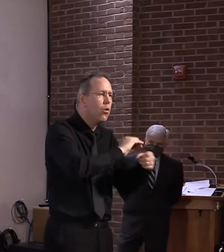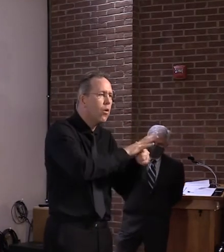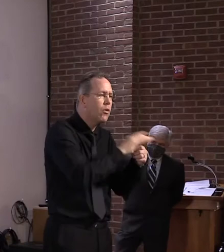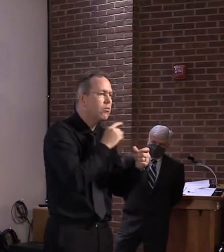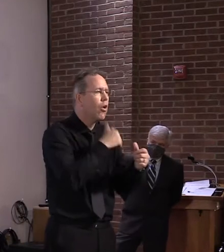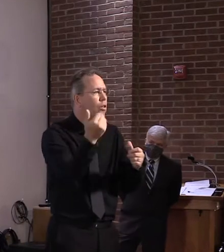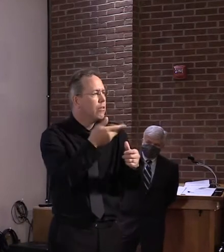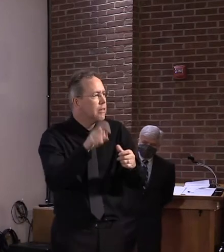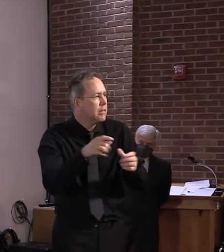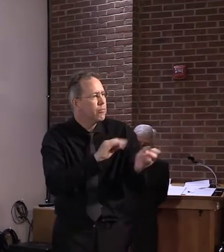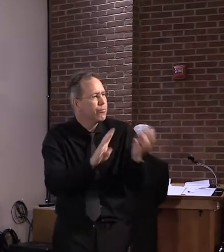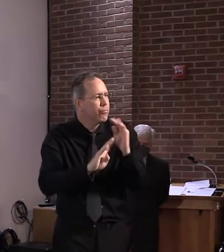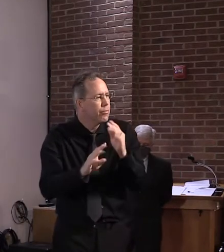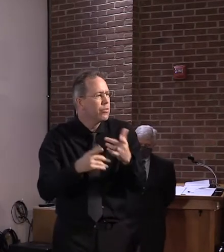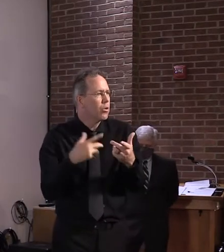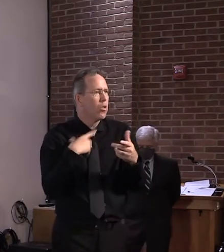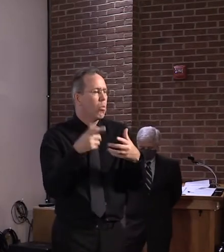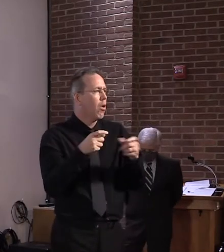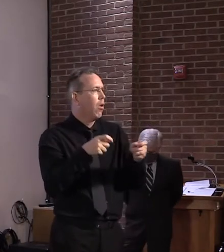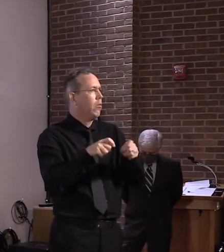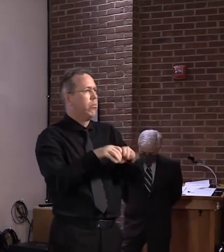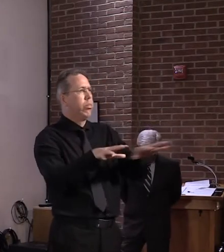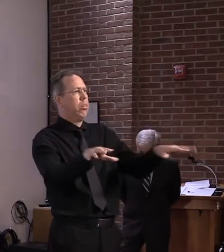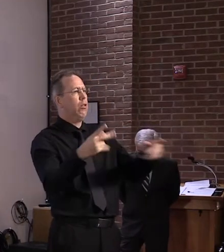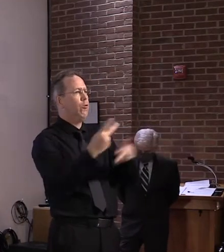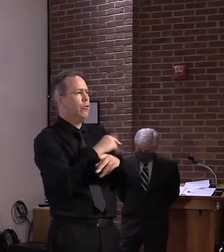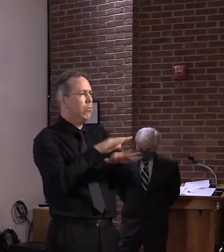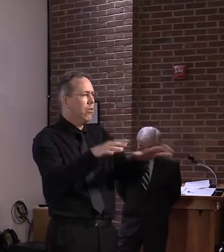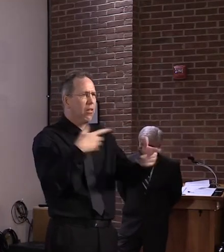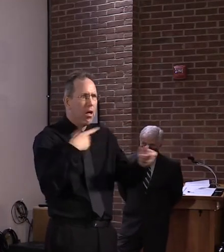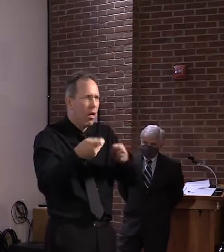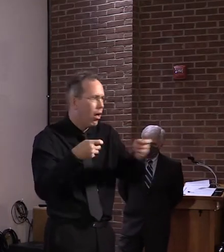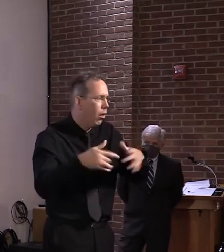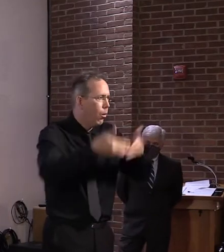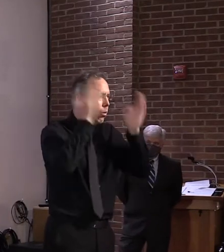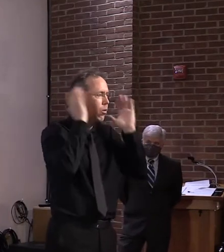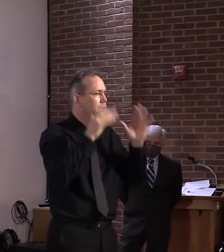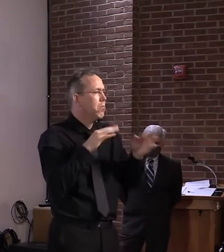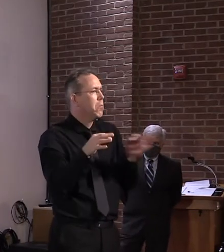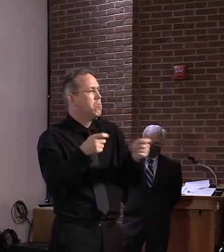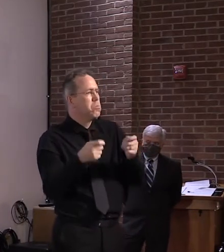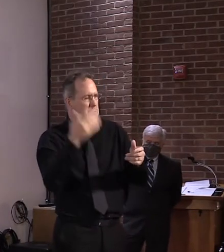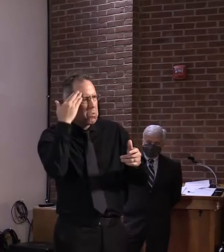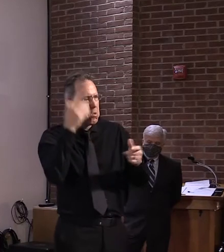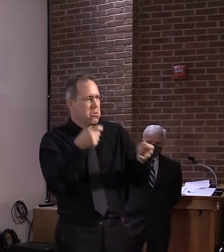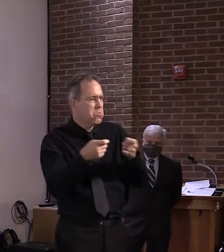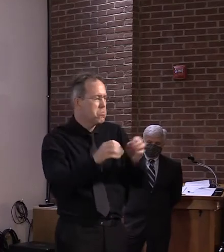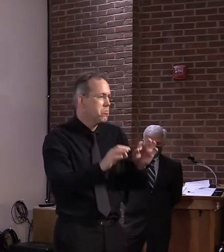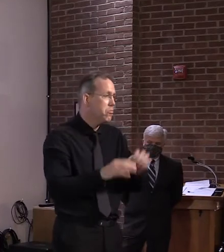we had so many cases going on that the system couldn't handle their care.